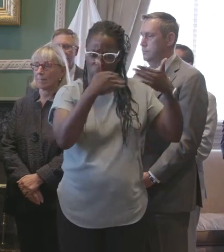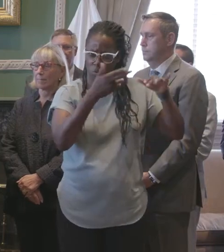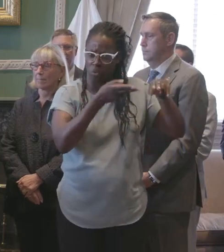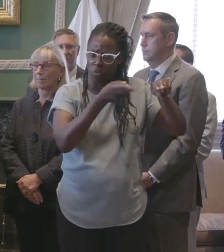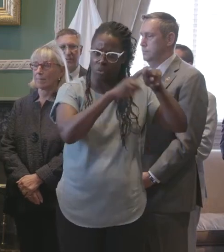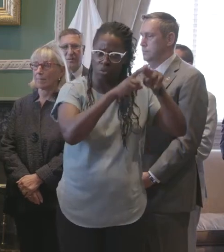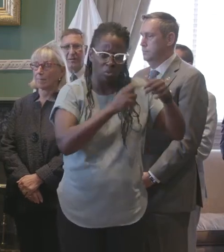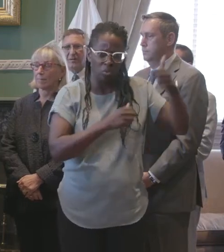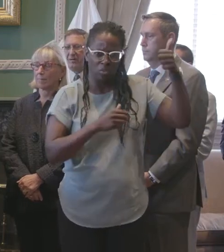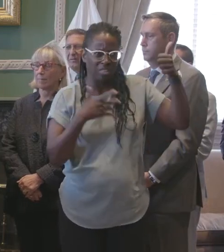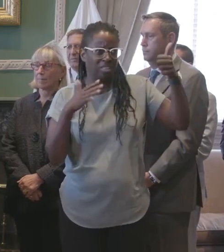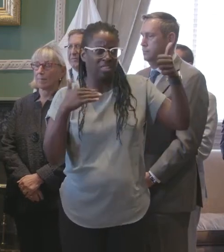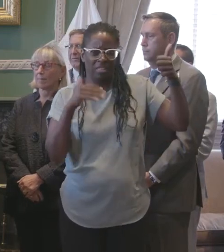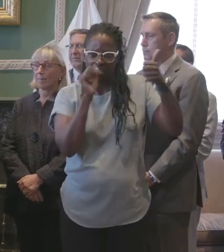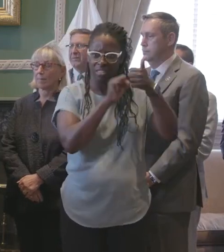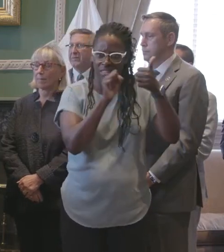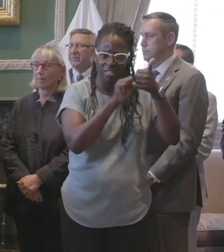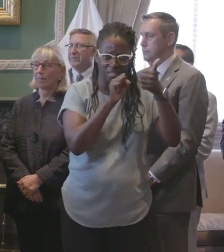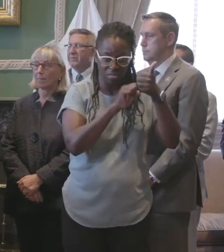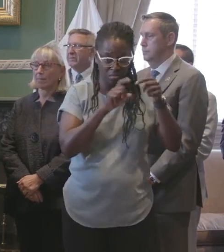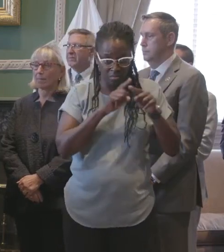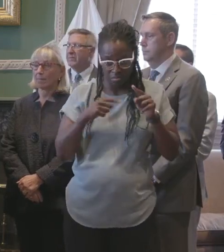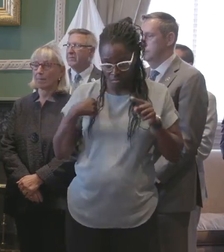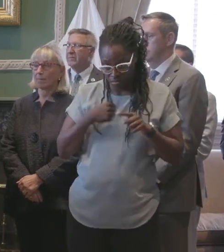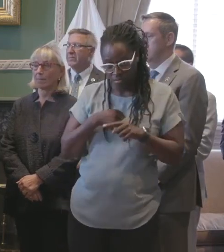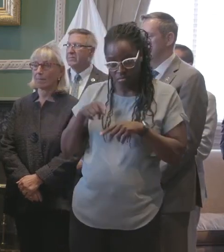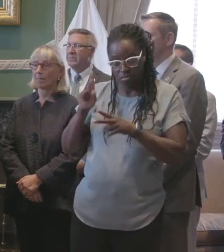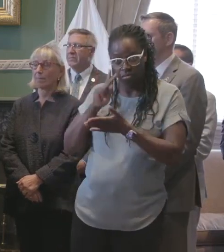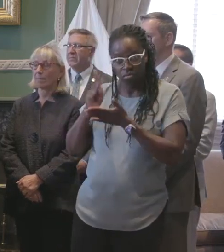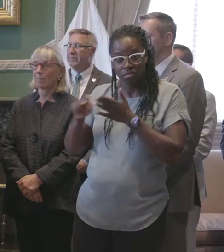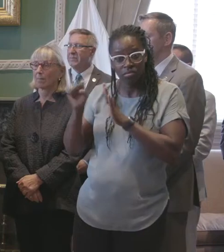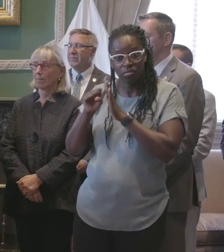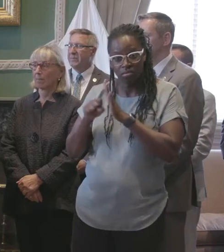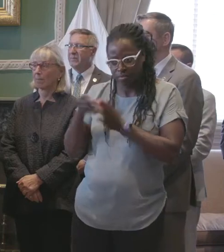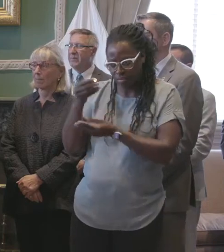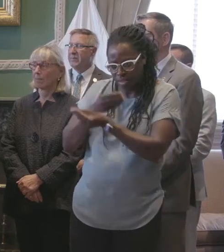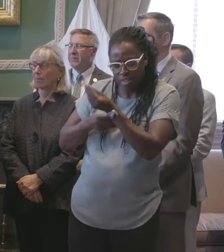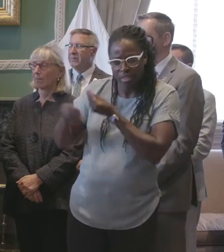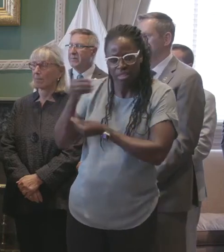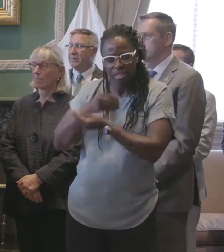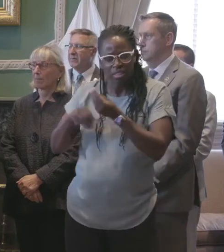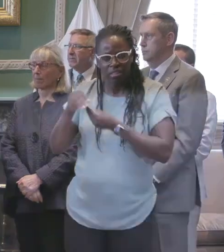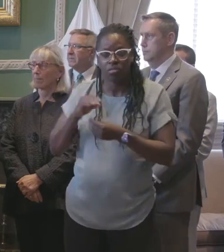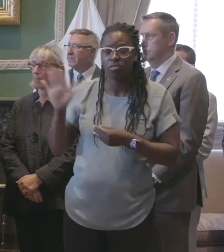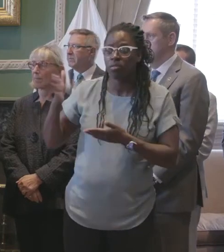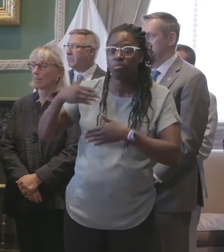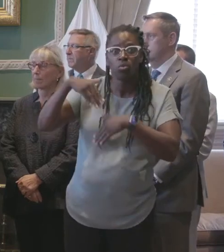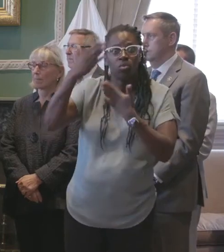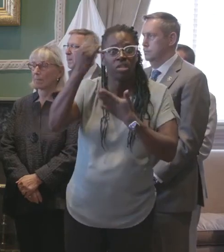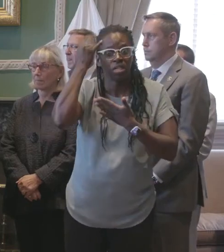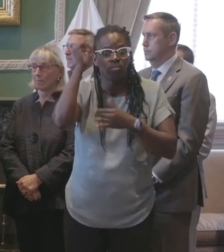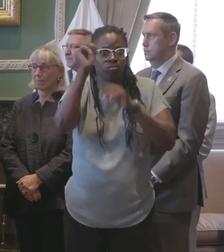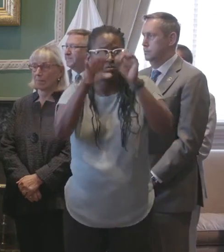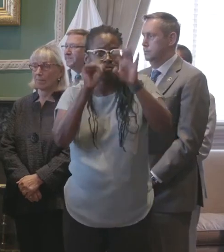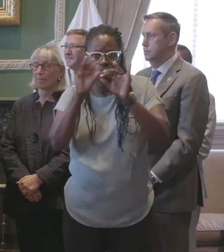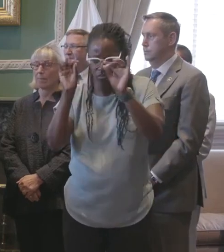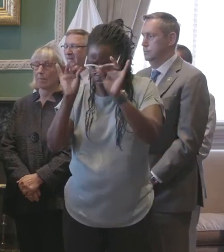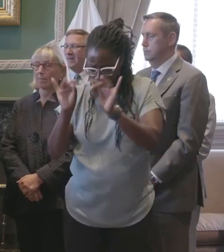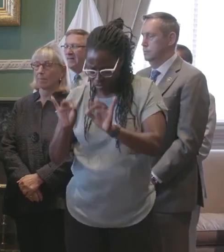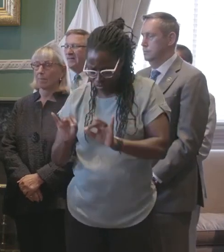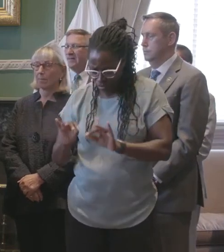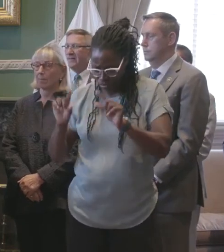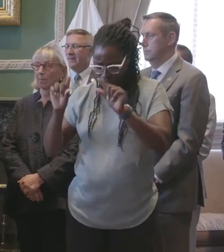creative financing of the secretary and the proposals that you've included your presentation,